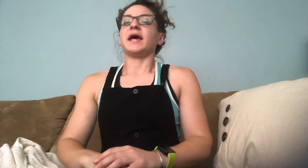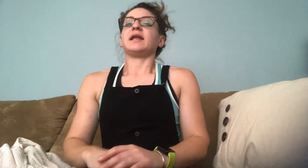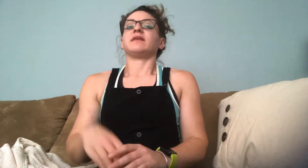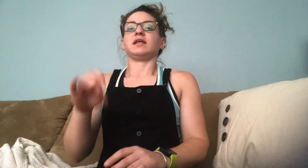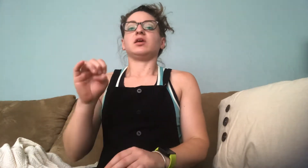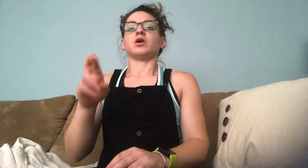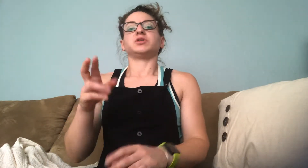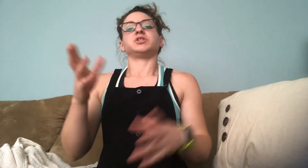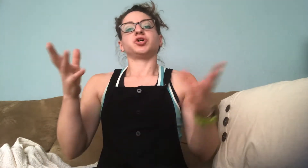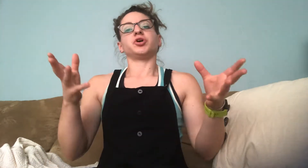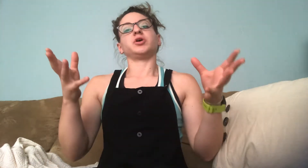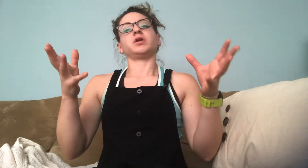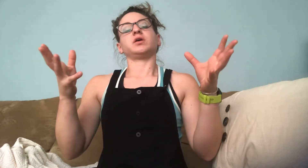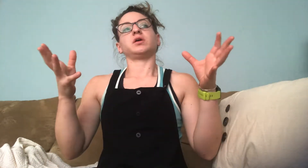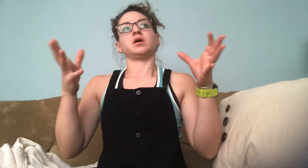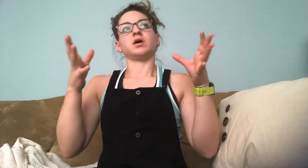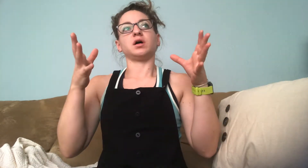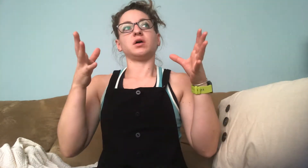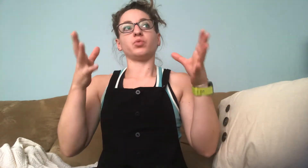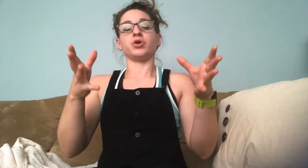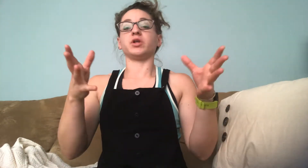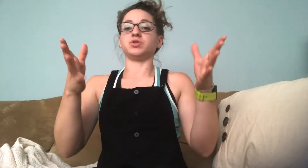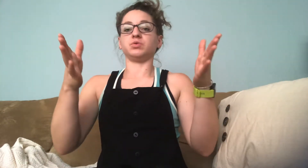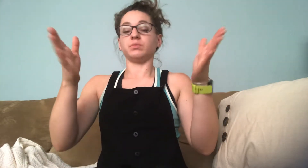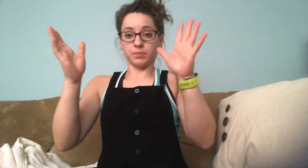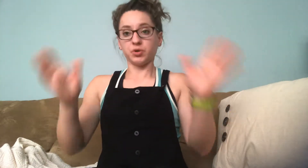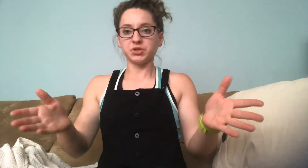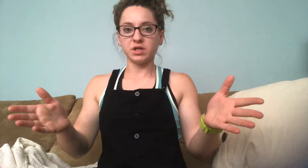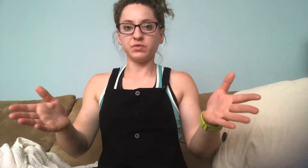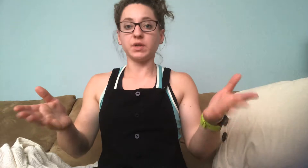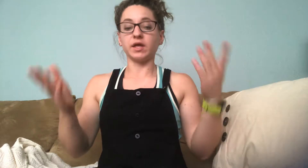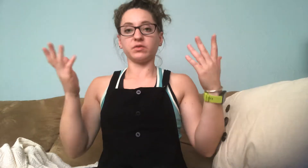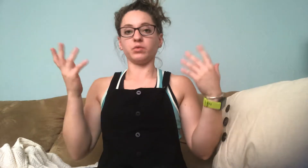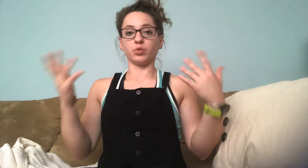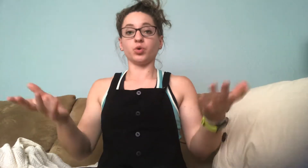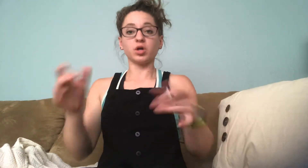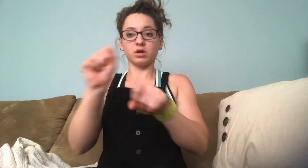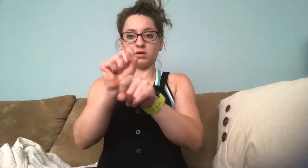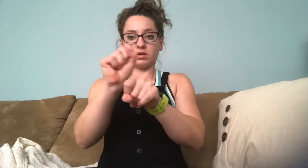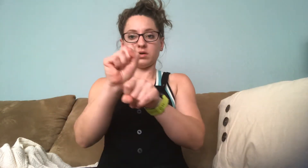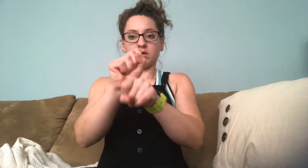To add that ER to turn a word into person, if you will, like the word work,